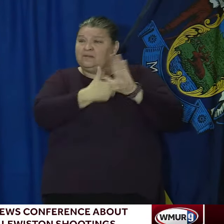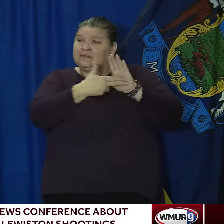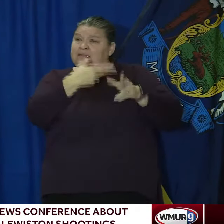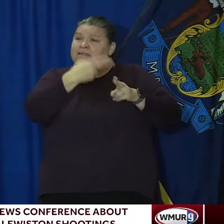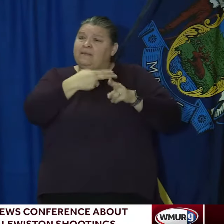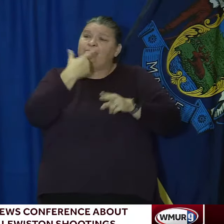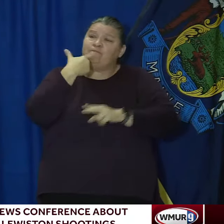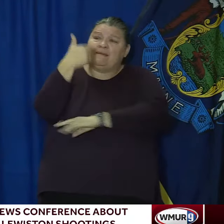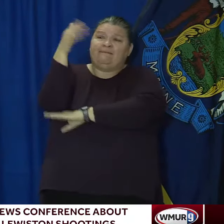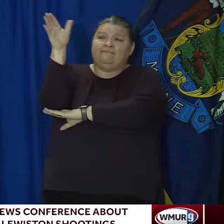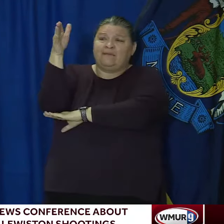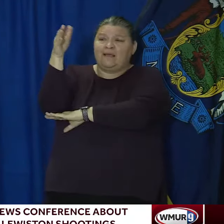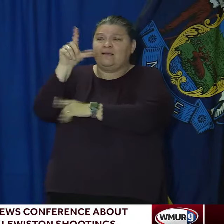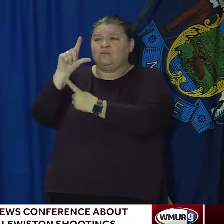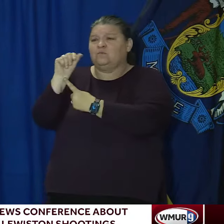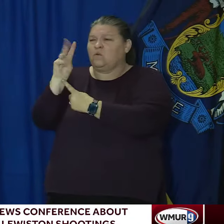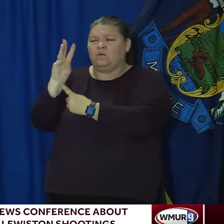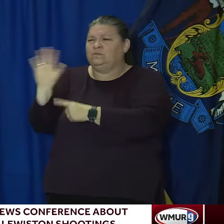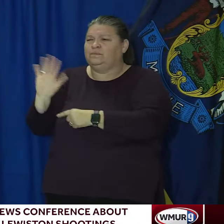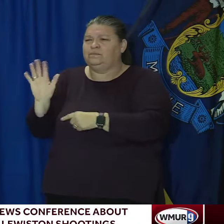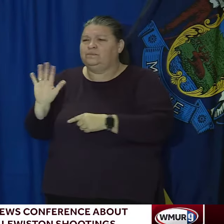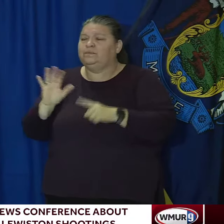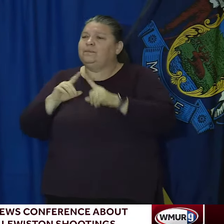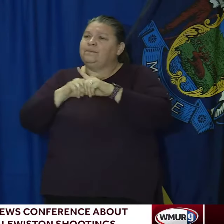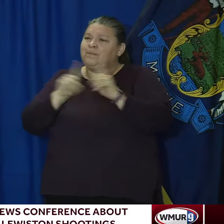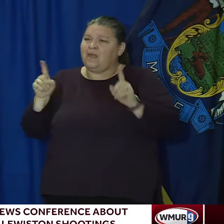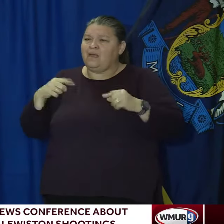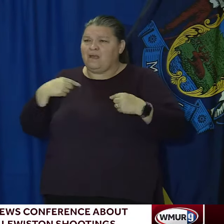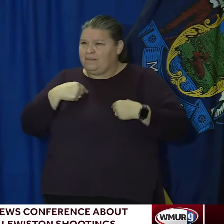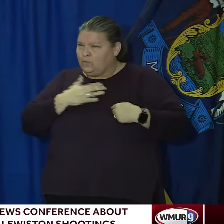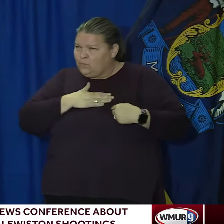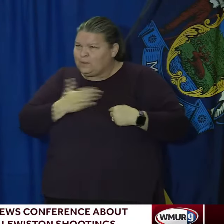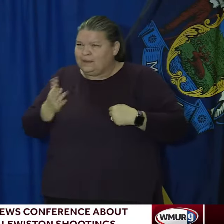acronyms and all, but I'm willing to listen to all voices.